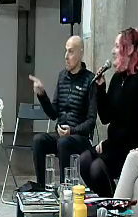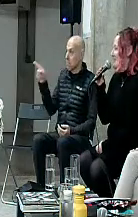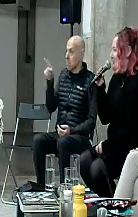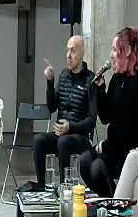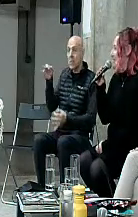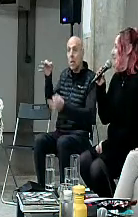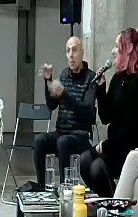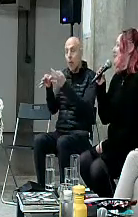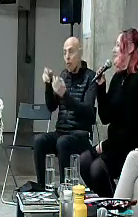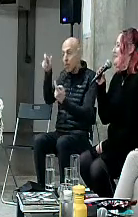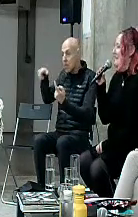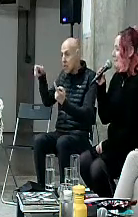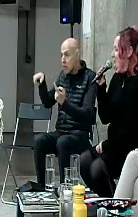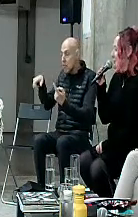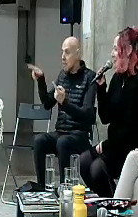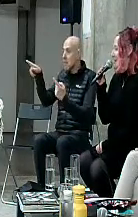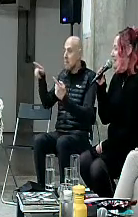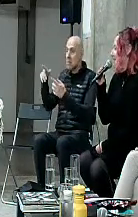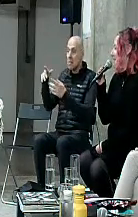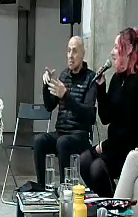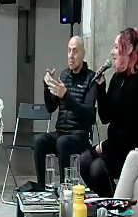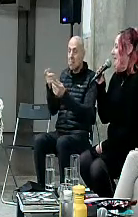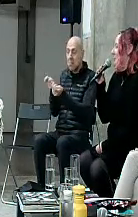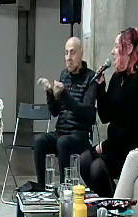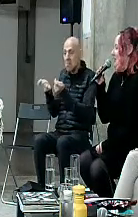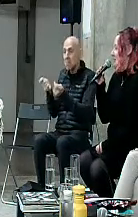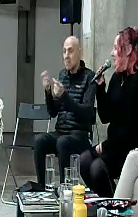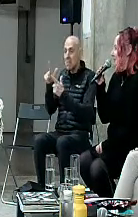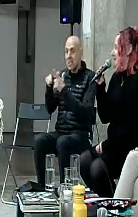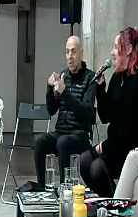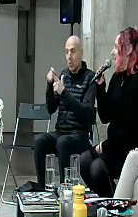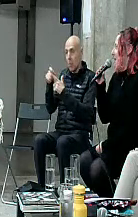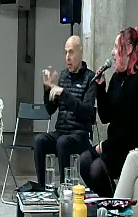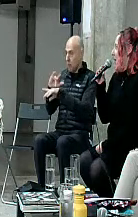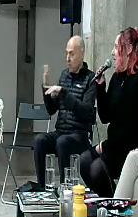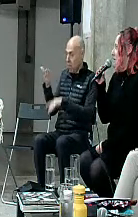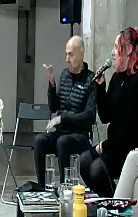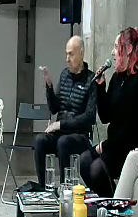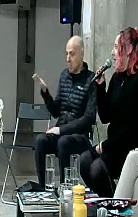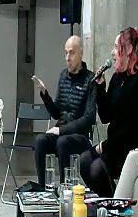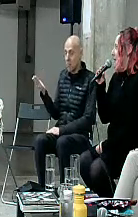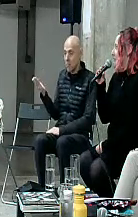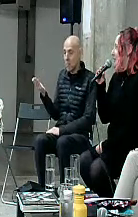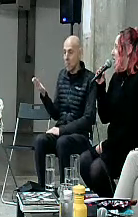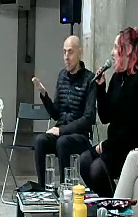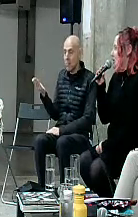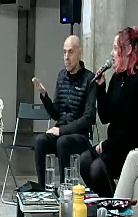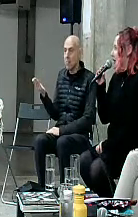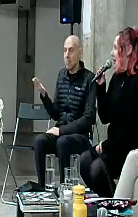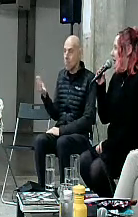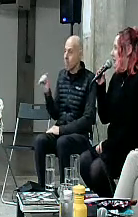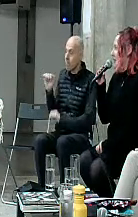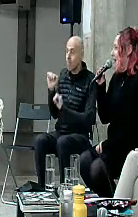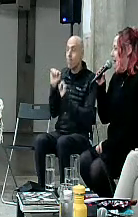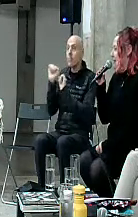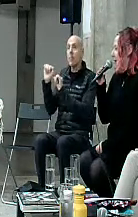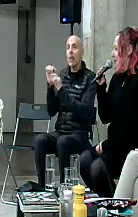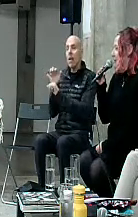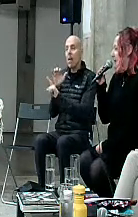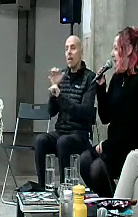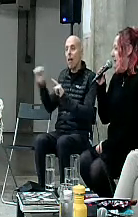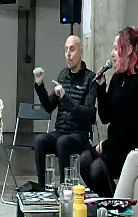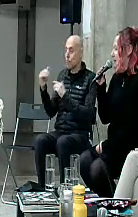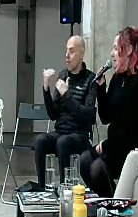politicians and decision makers and DWP professionals that have a culture of a lack